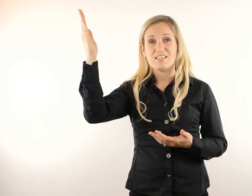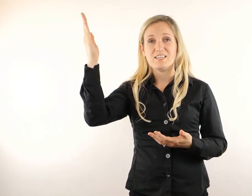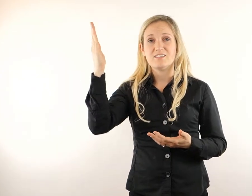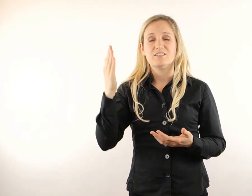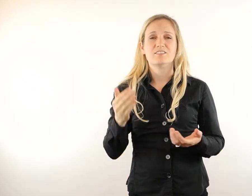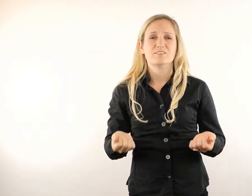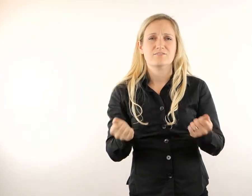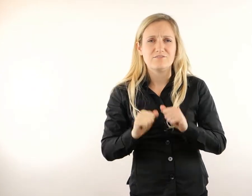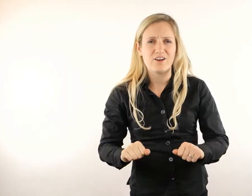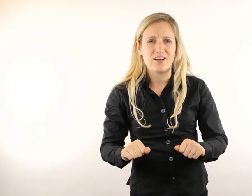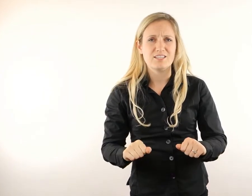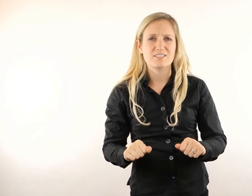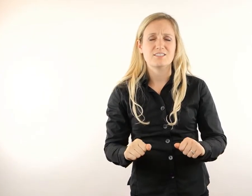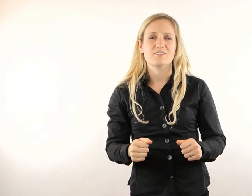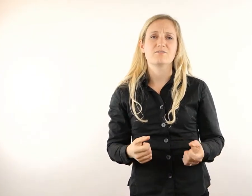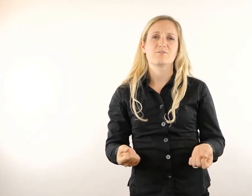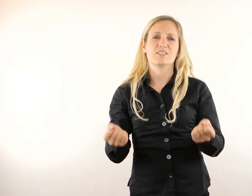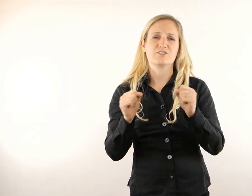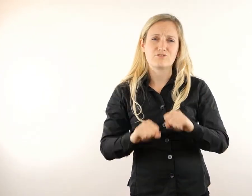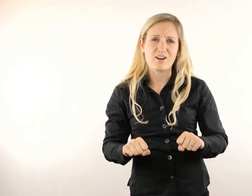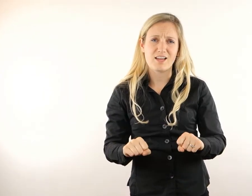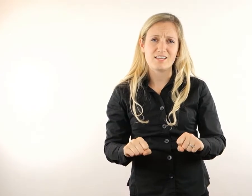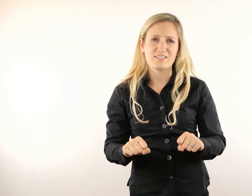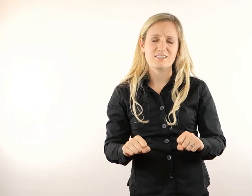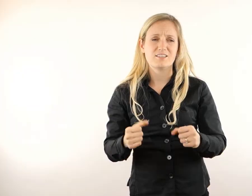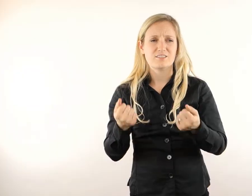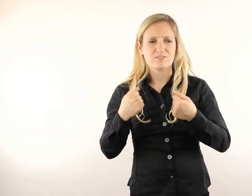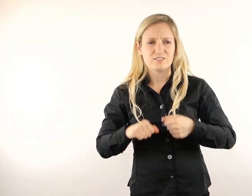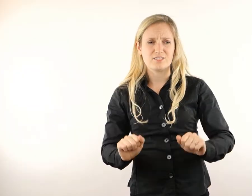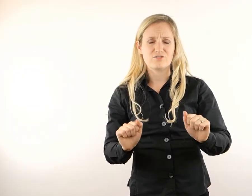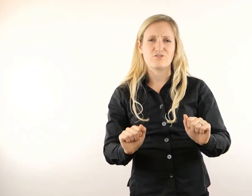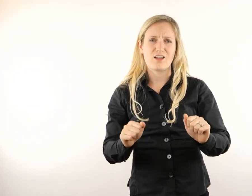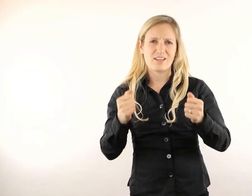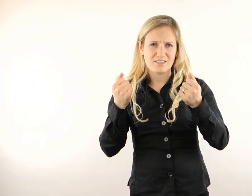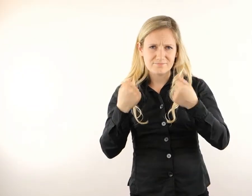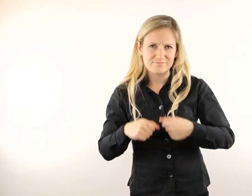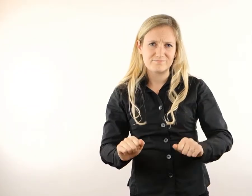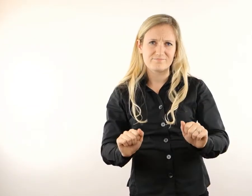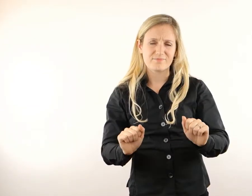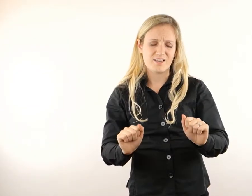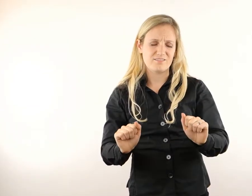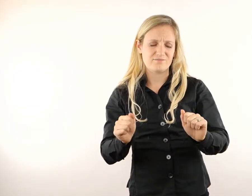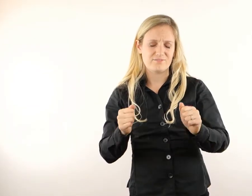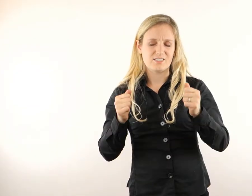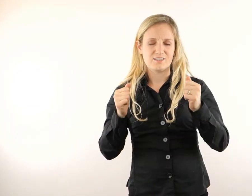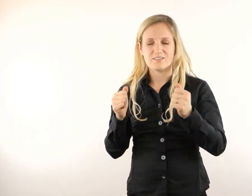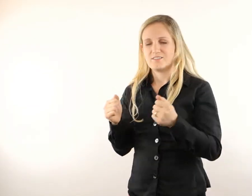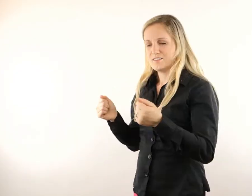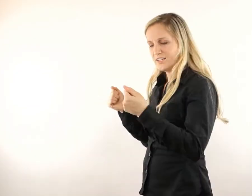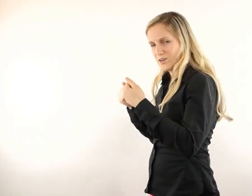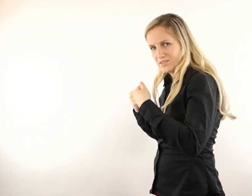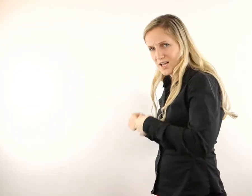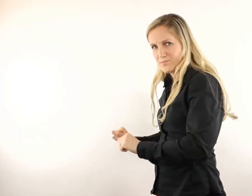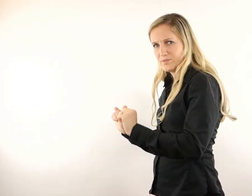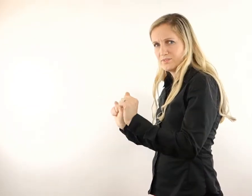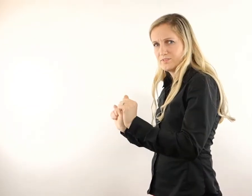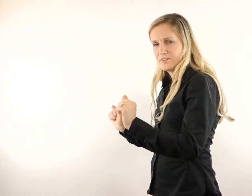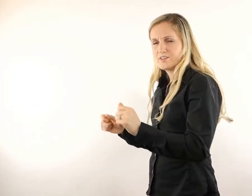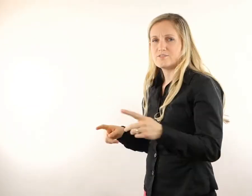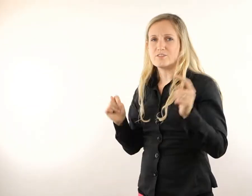He fought, or he tried. This is try, kind of, it goes up. You can